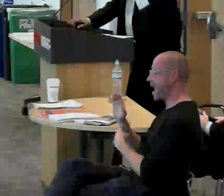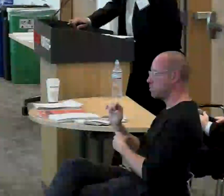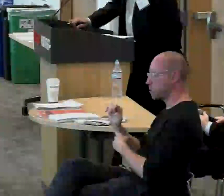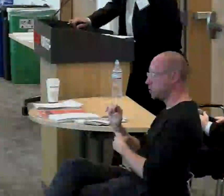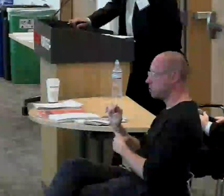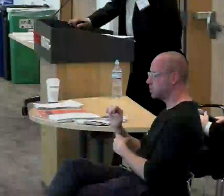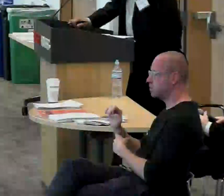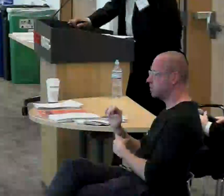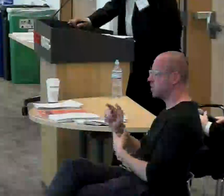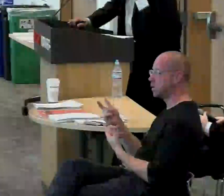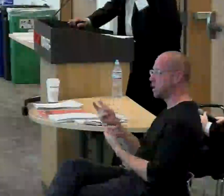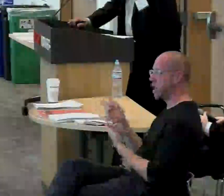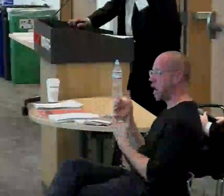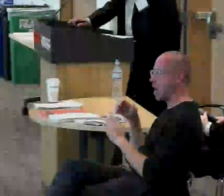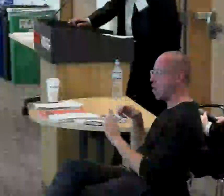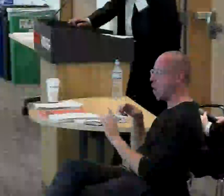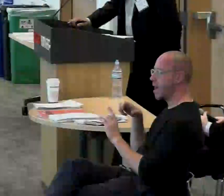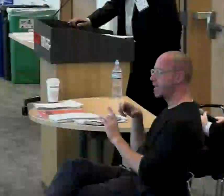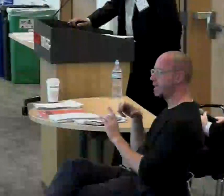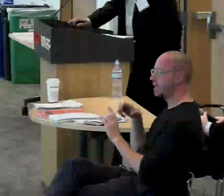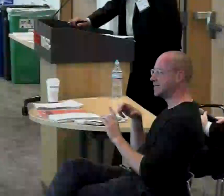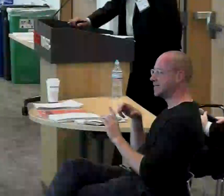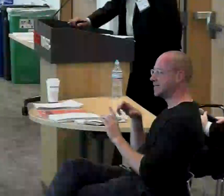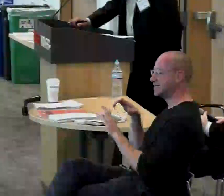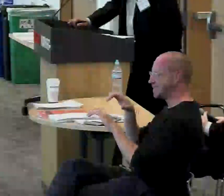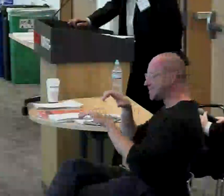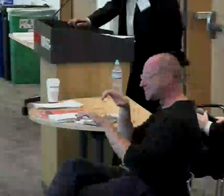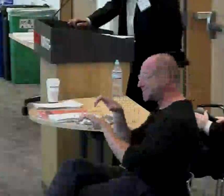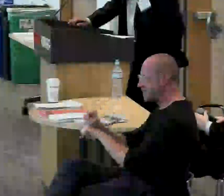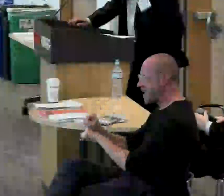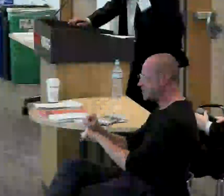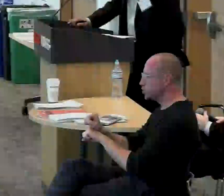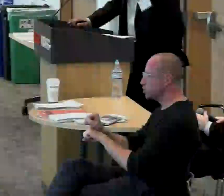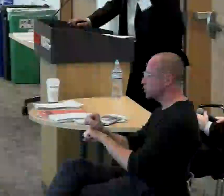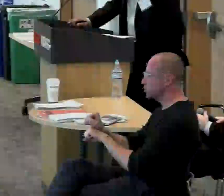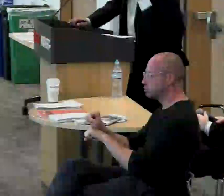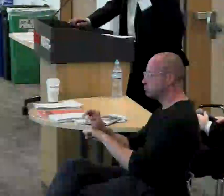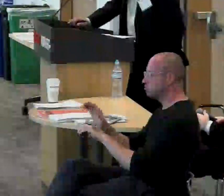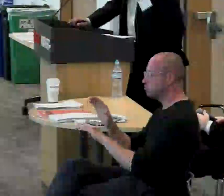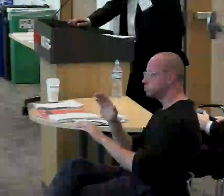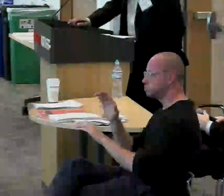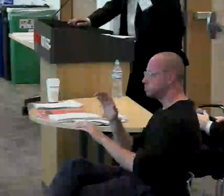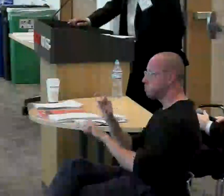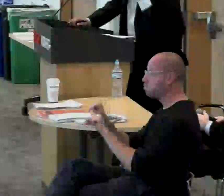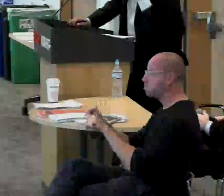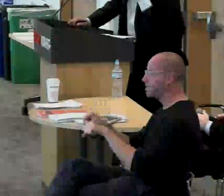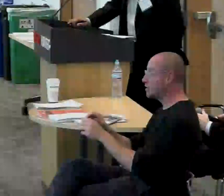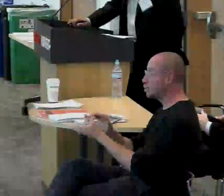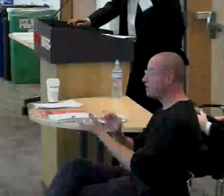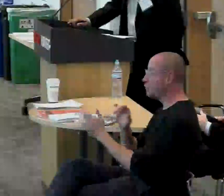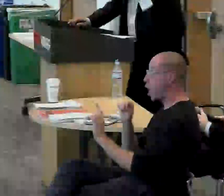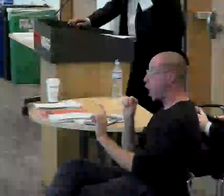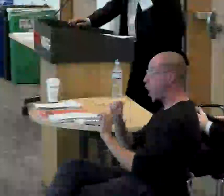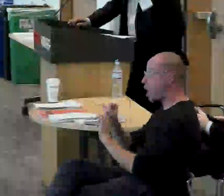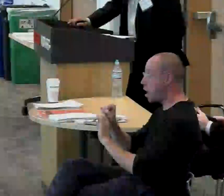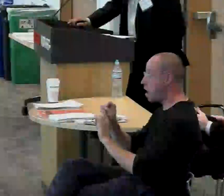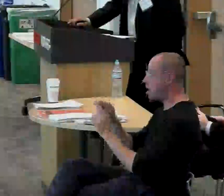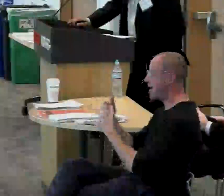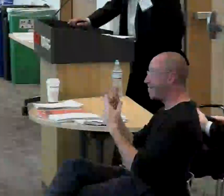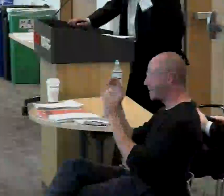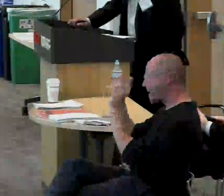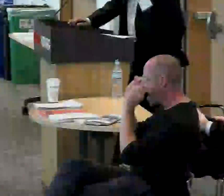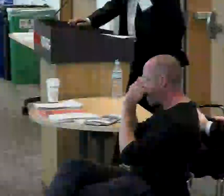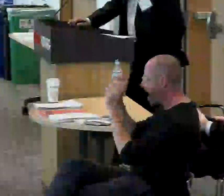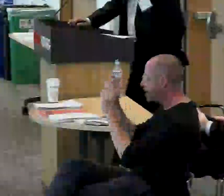engage and communicate potential fraud, consumer awareness of those potential concerns